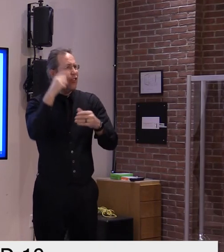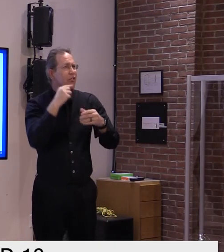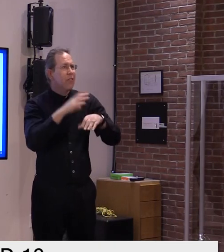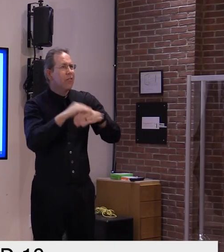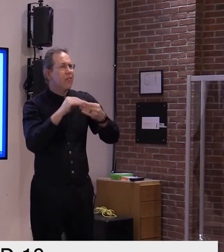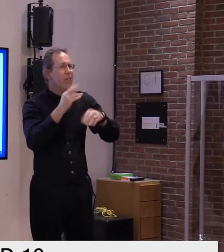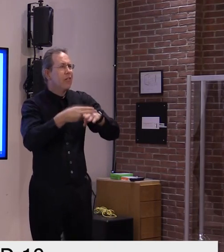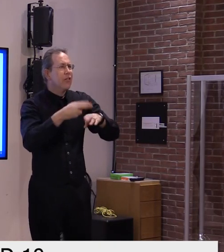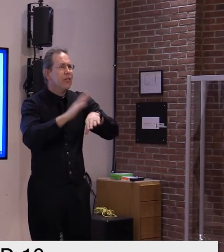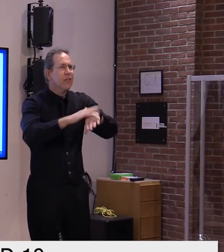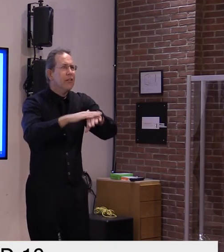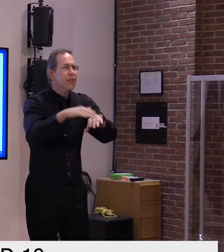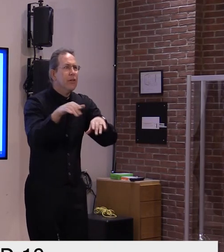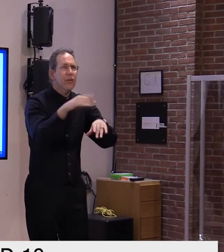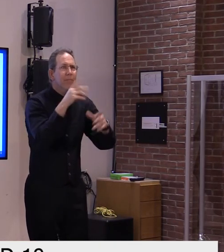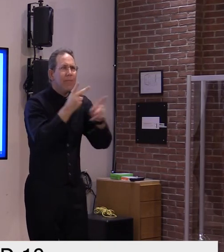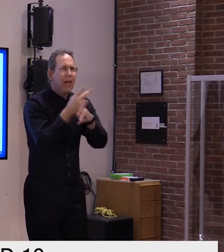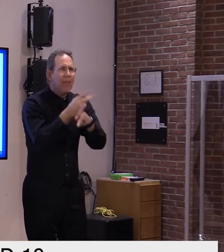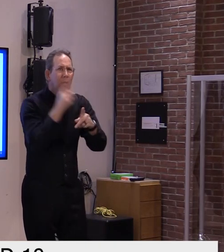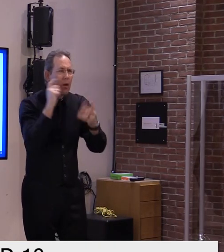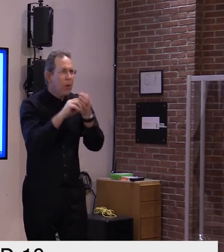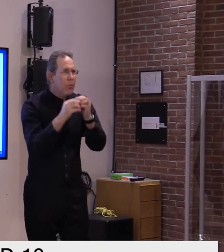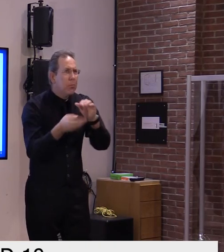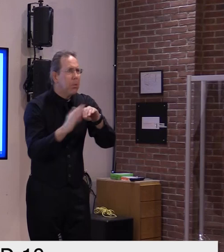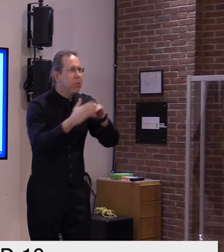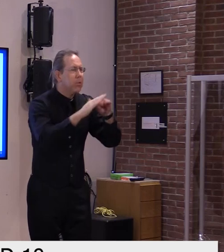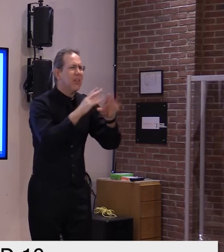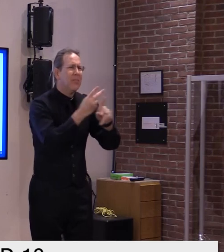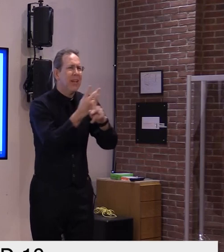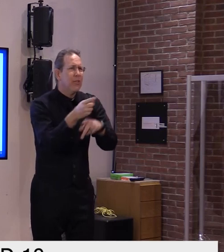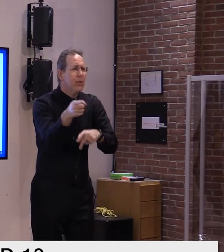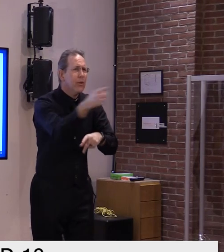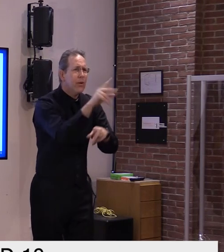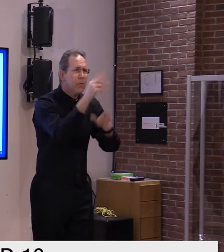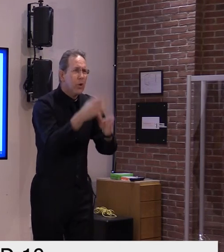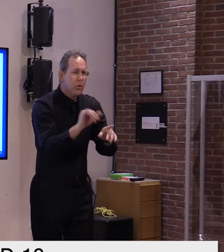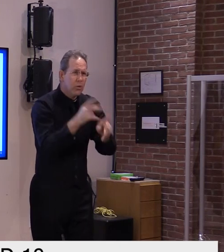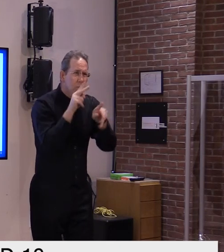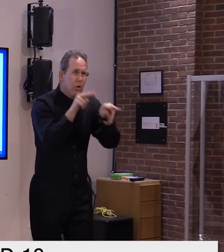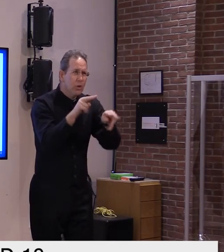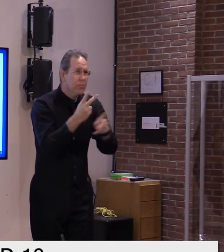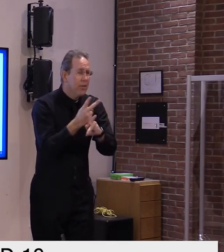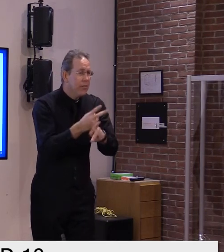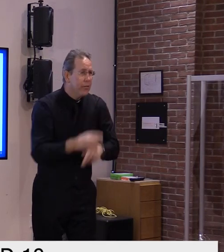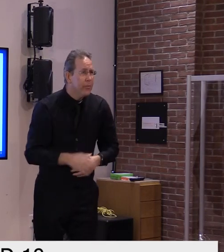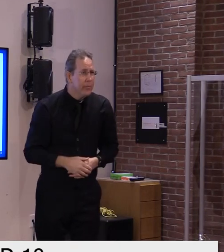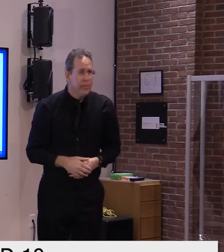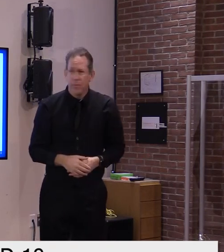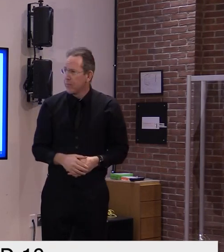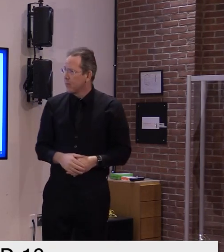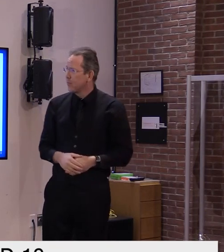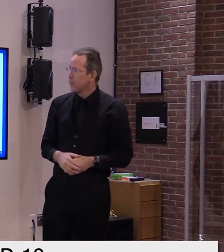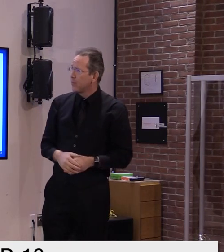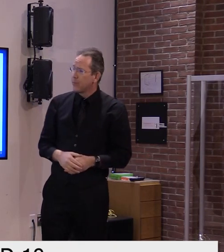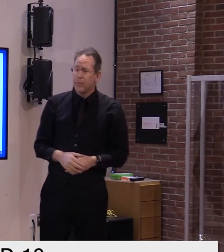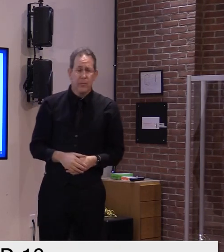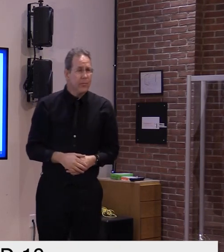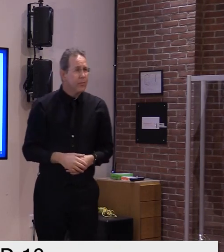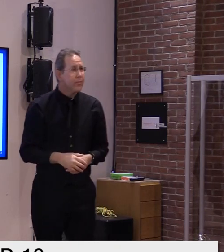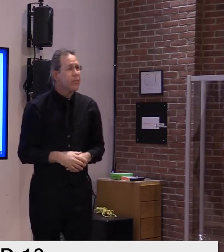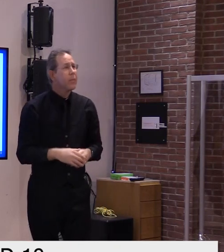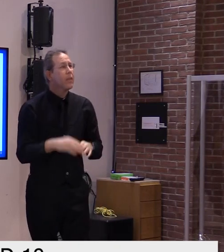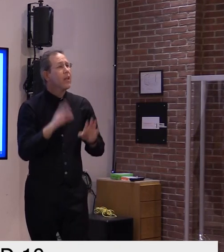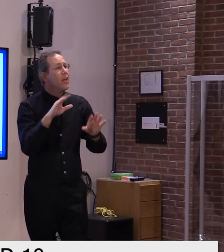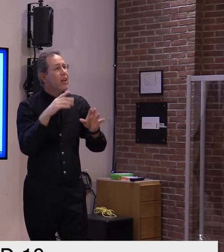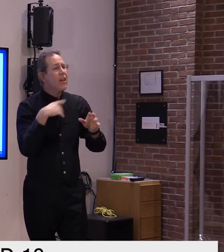make today, both large and small, following the public health guidance and doing all of those things to protect ourselves and our